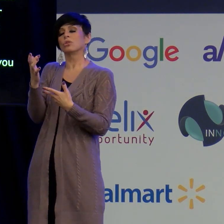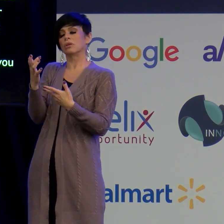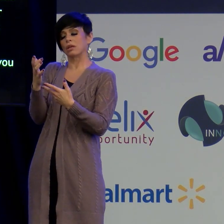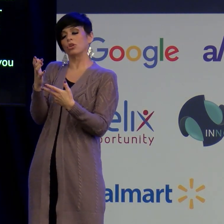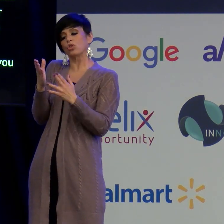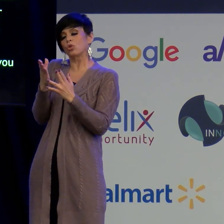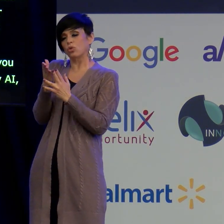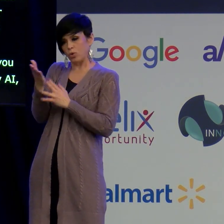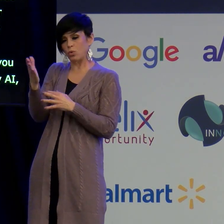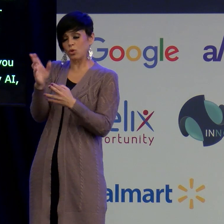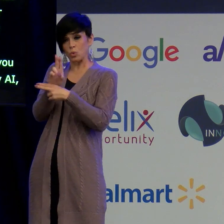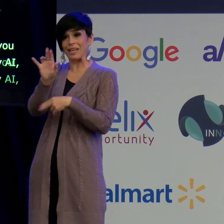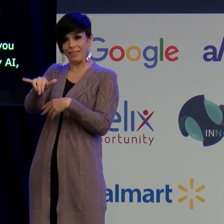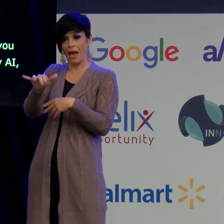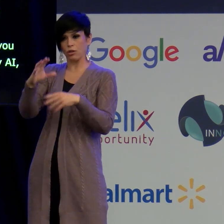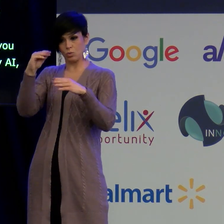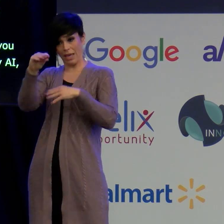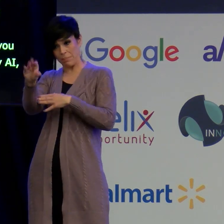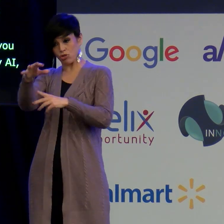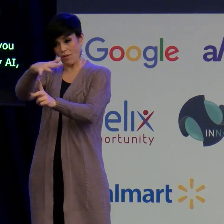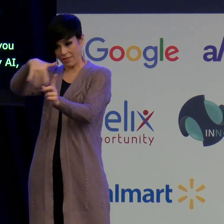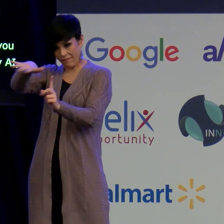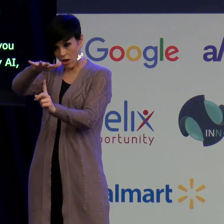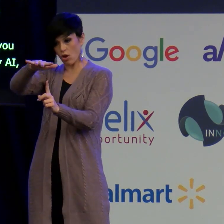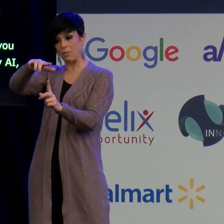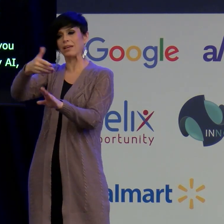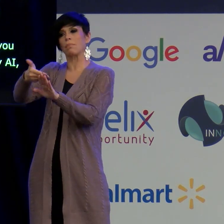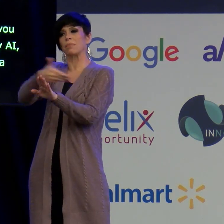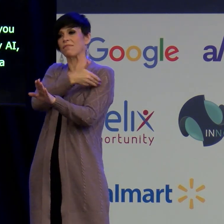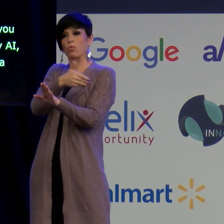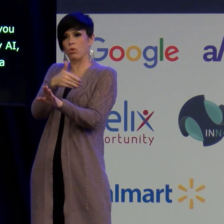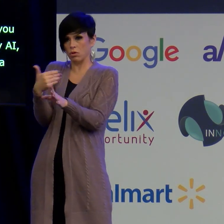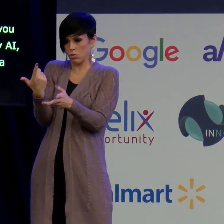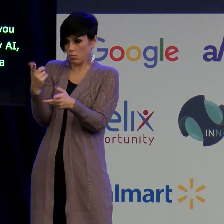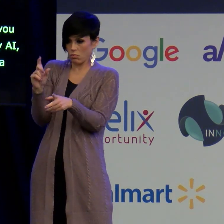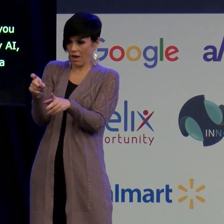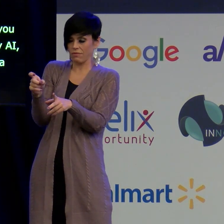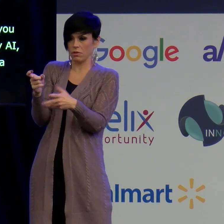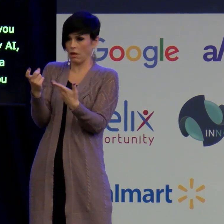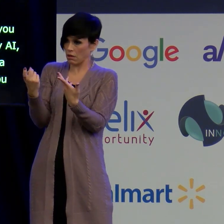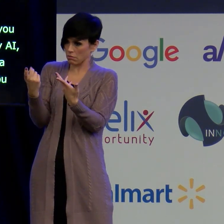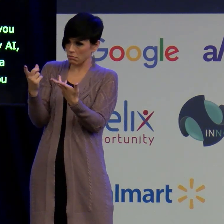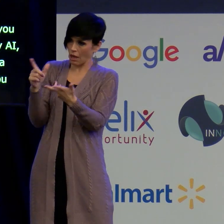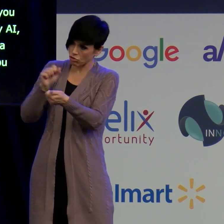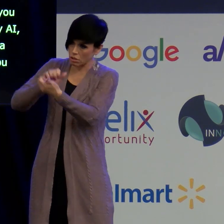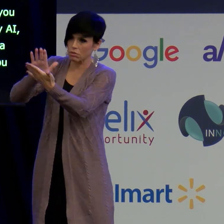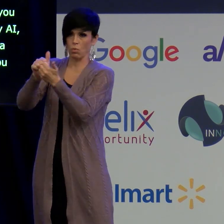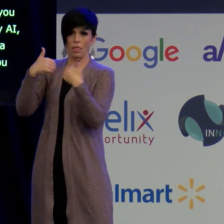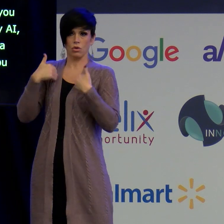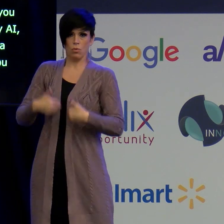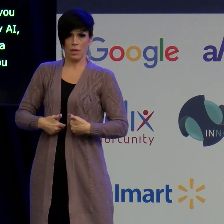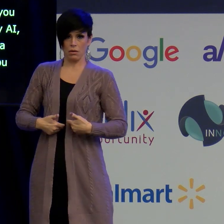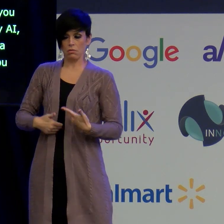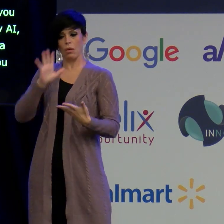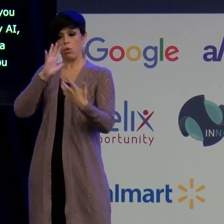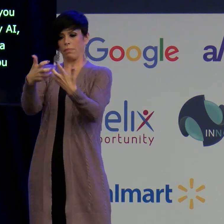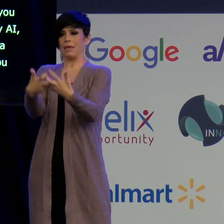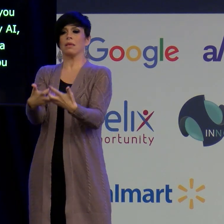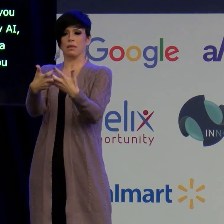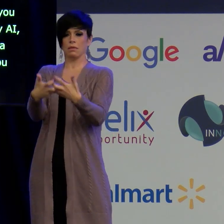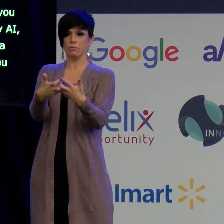OpenAI to take a picture of that environment before you ever have to hit a human. This is an